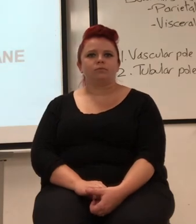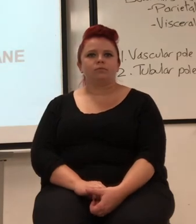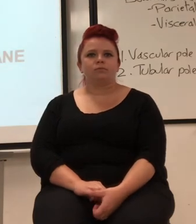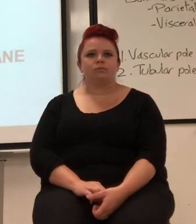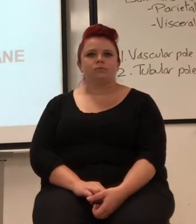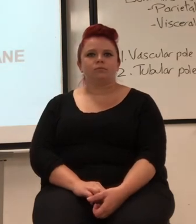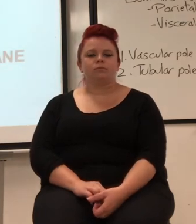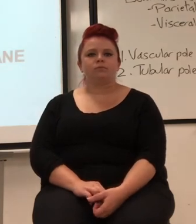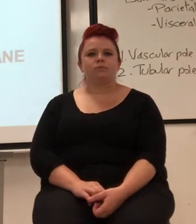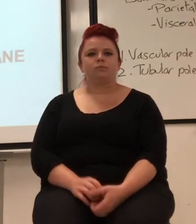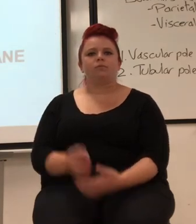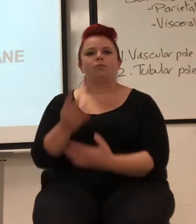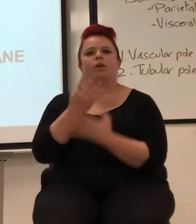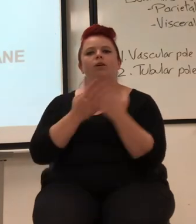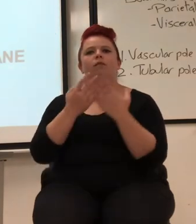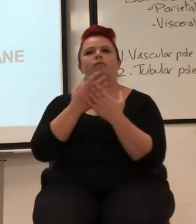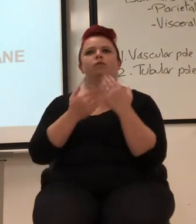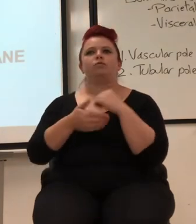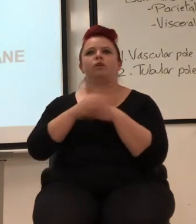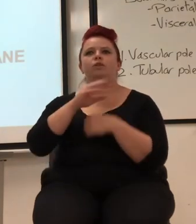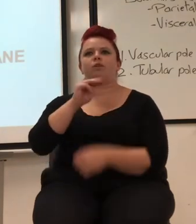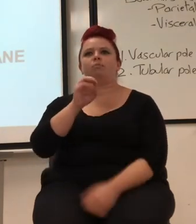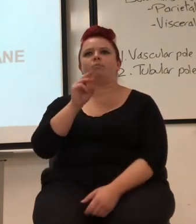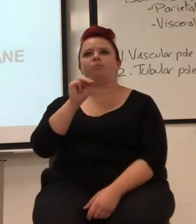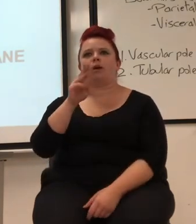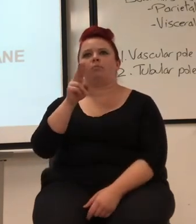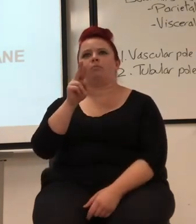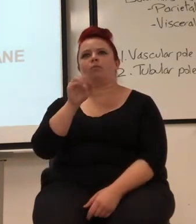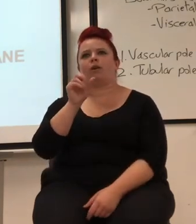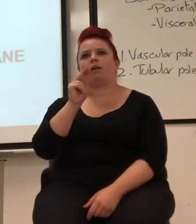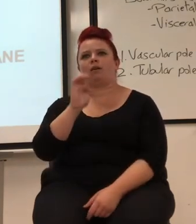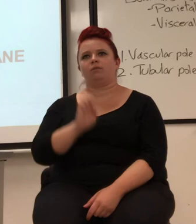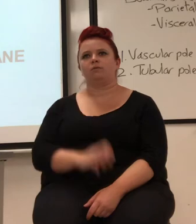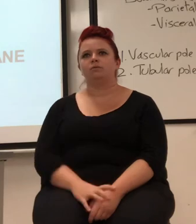Okay. All right, the filtration membrane is next.